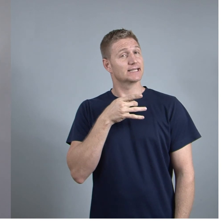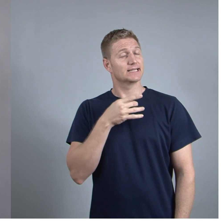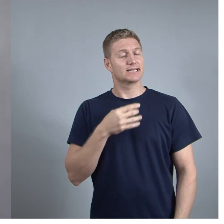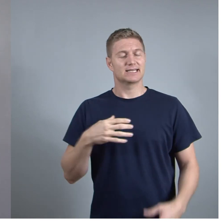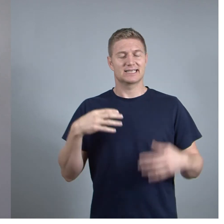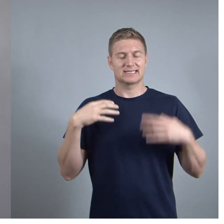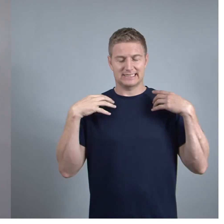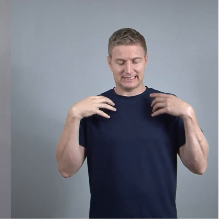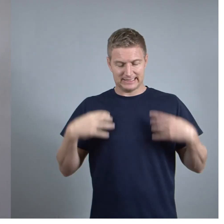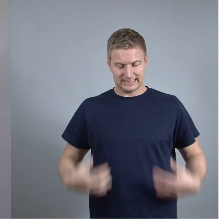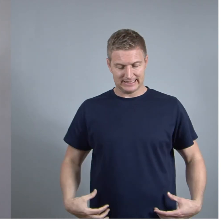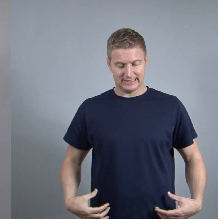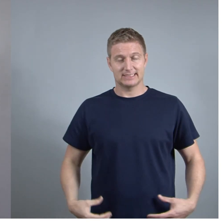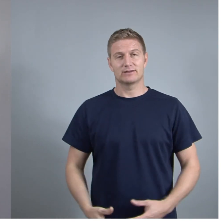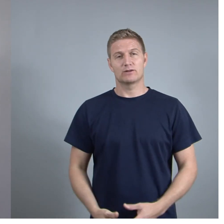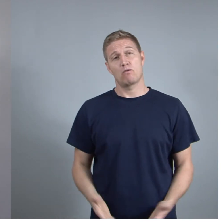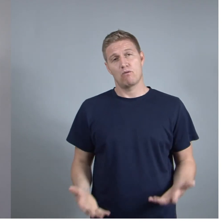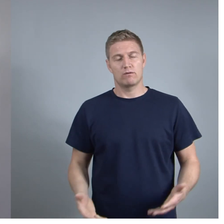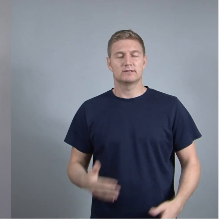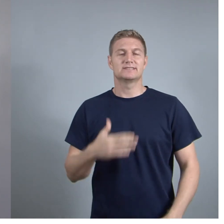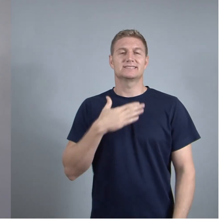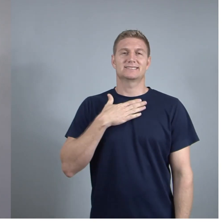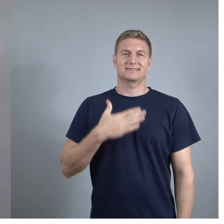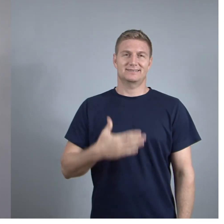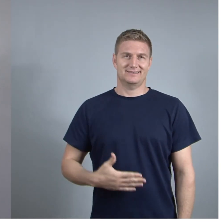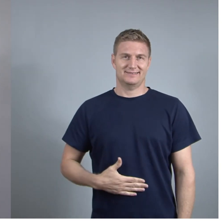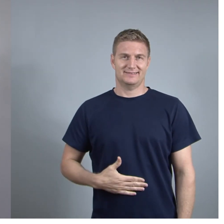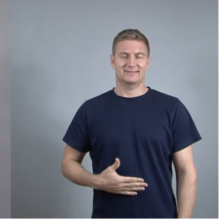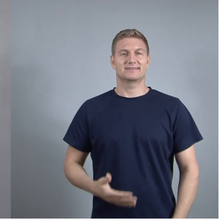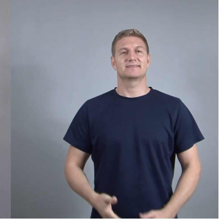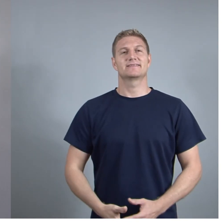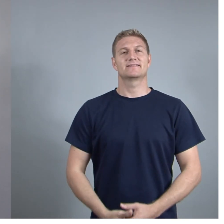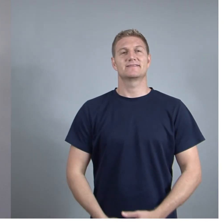Sunday, or Sunday.